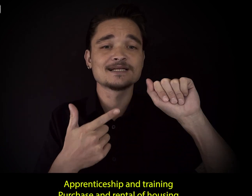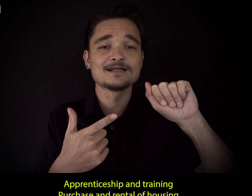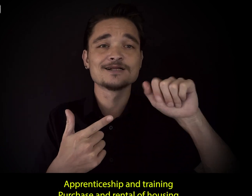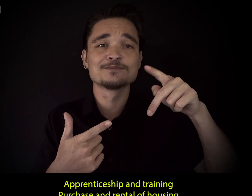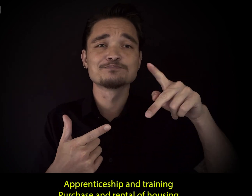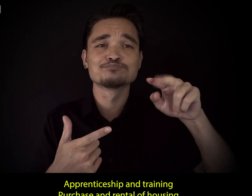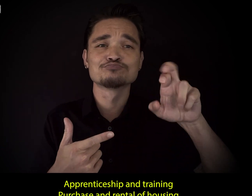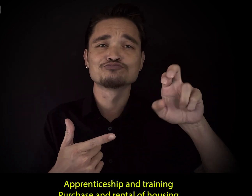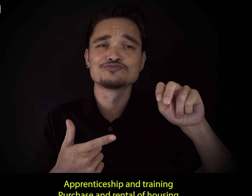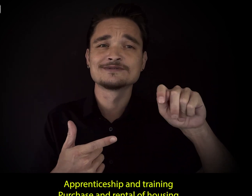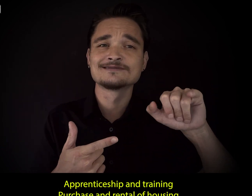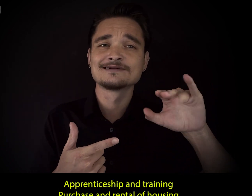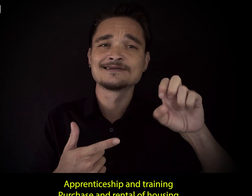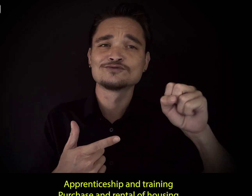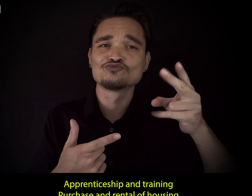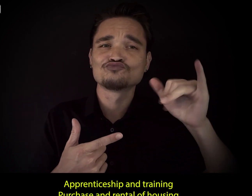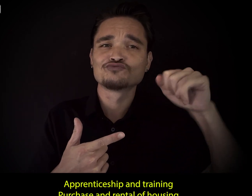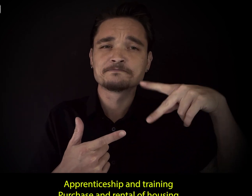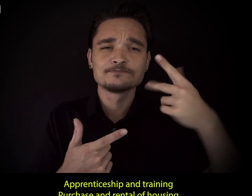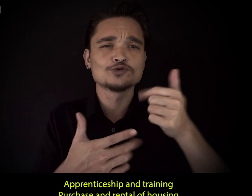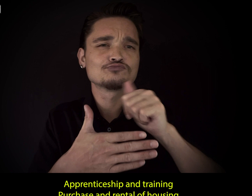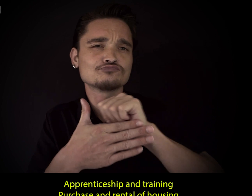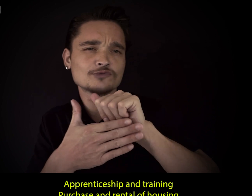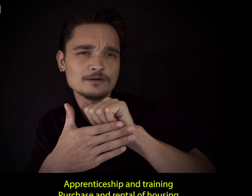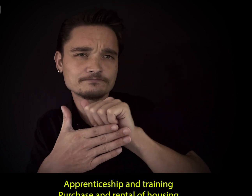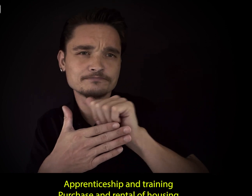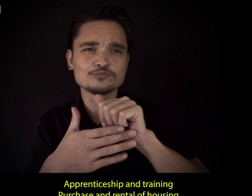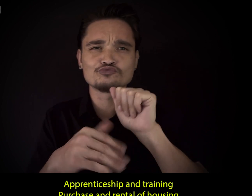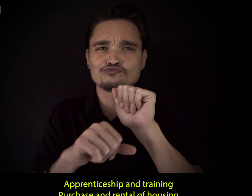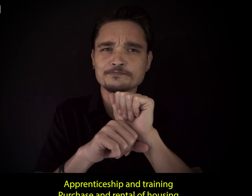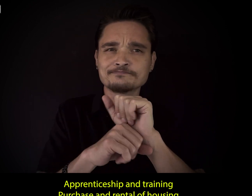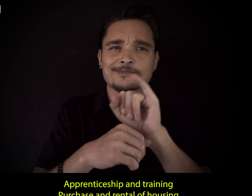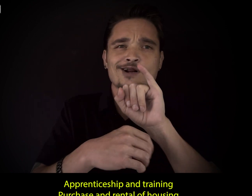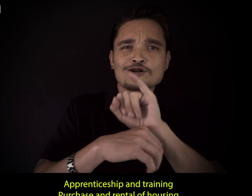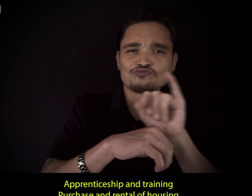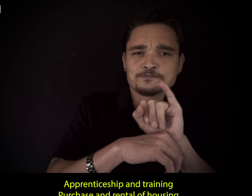apprenticeship and training, purchase and rental of housing